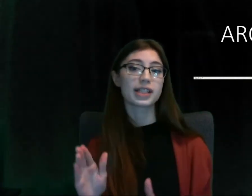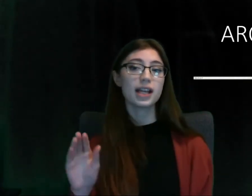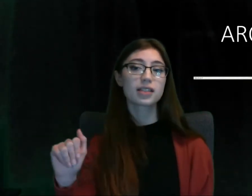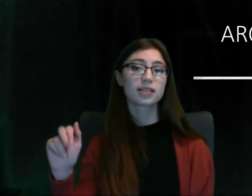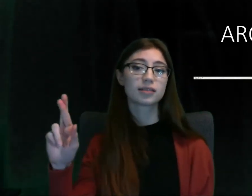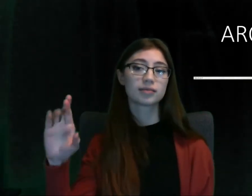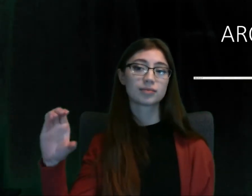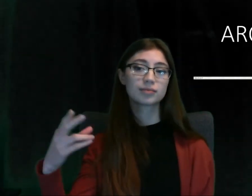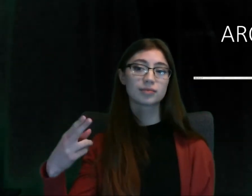Architect.